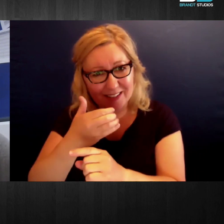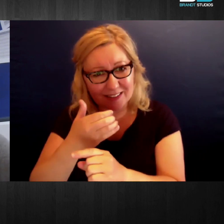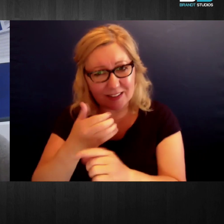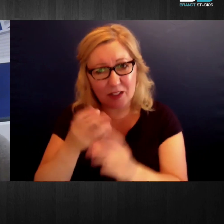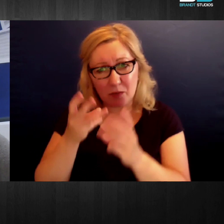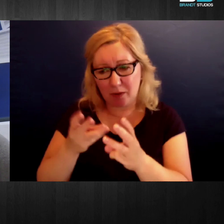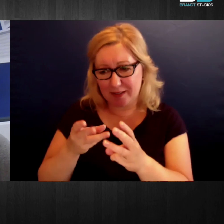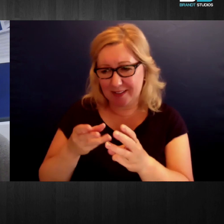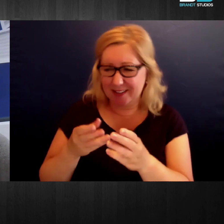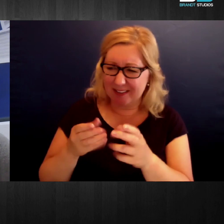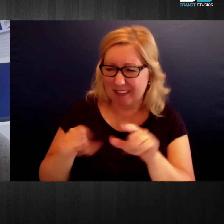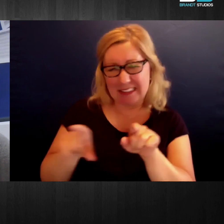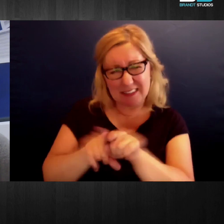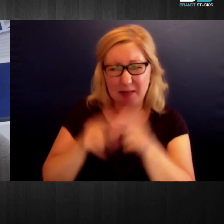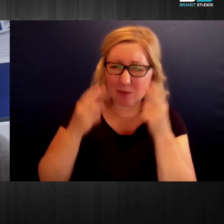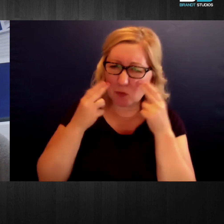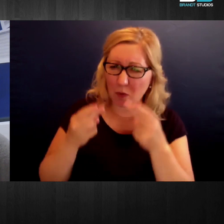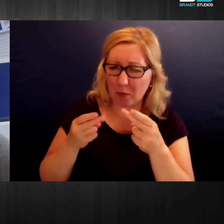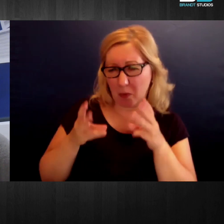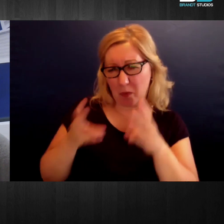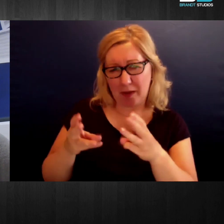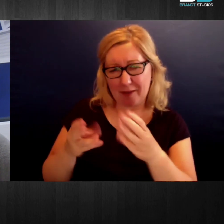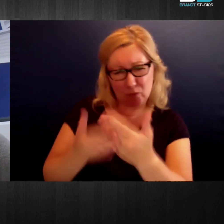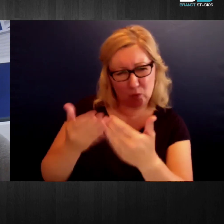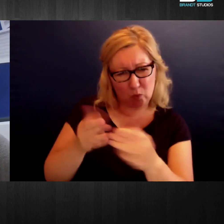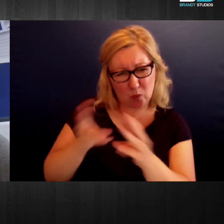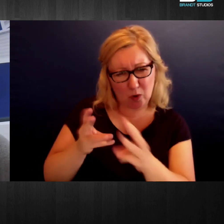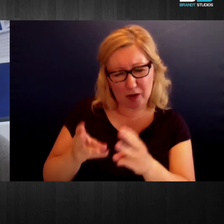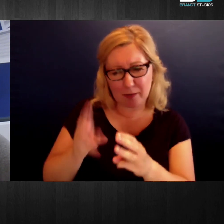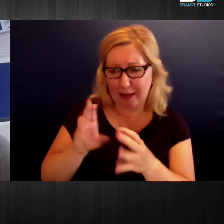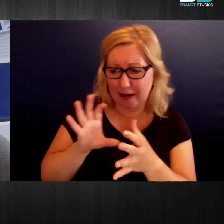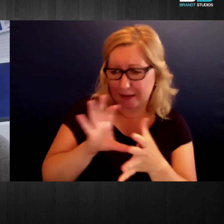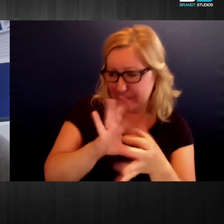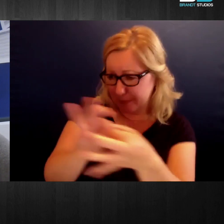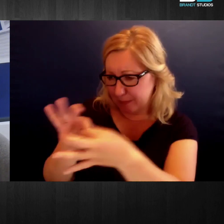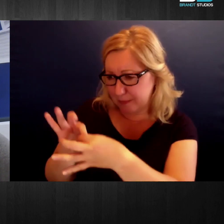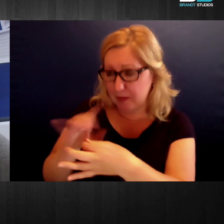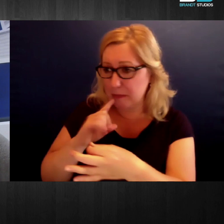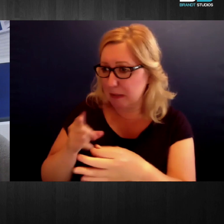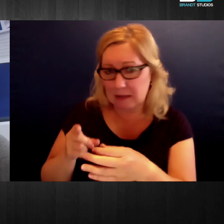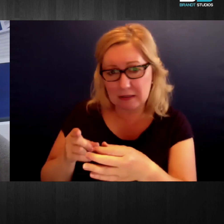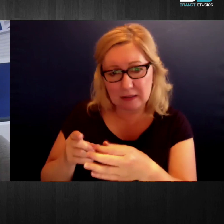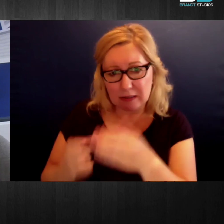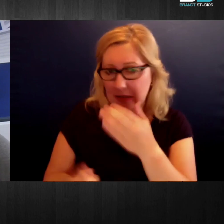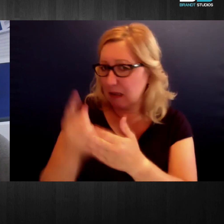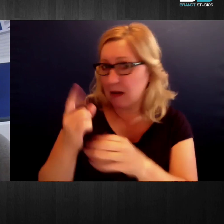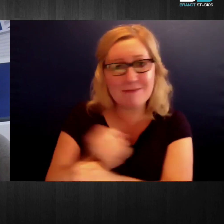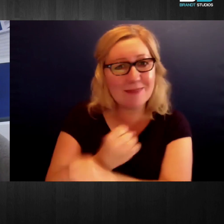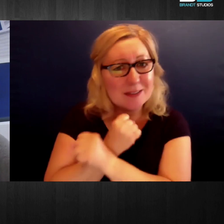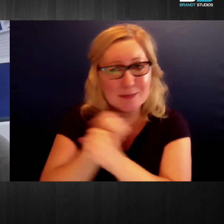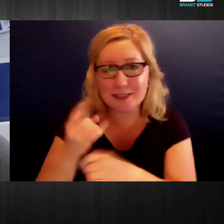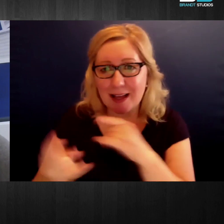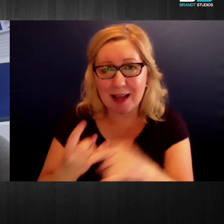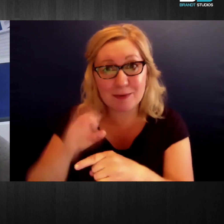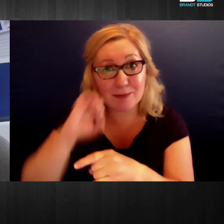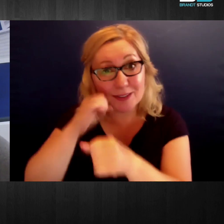we managed to make it work online, and we're really looking forward to continue it into the future, and then also